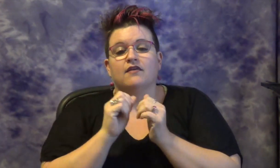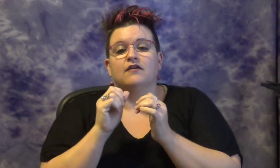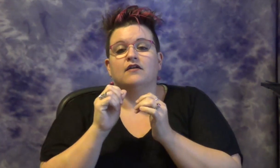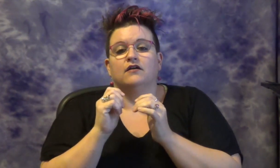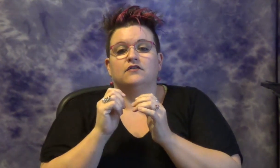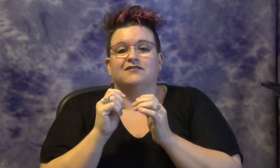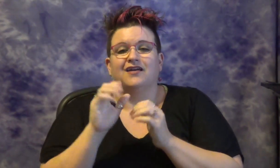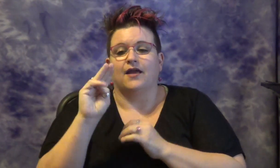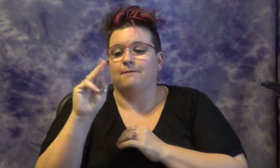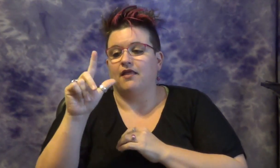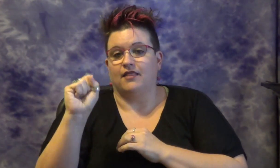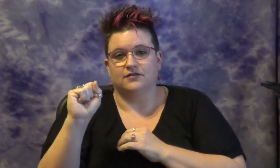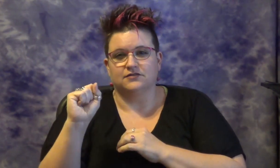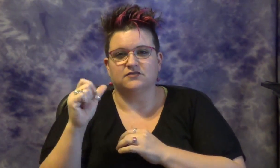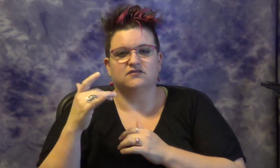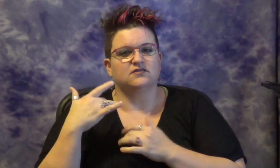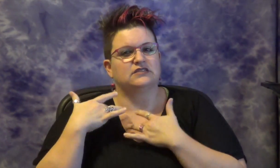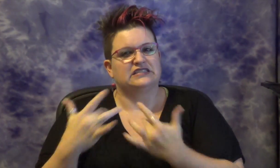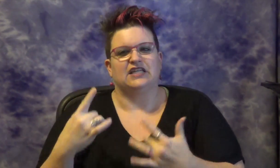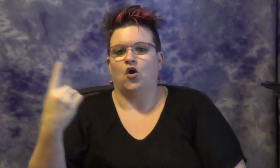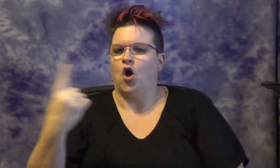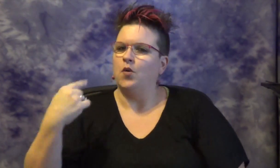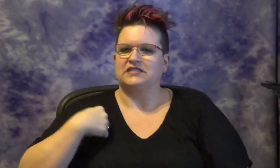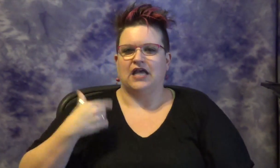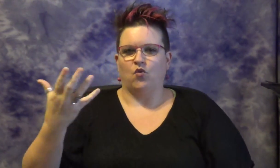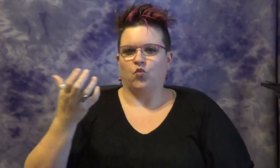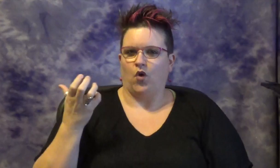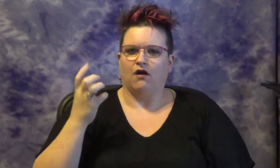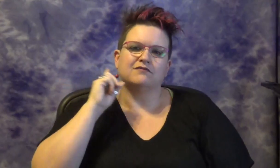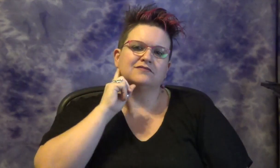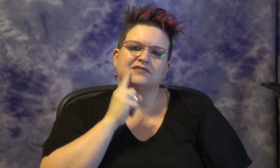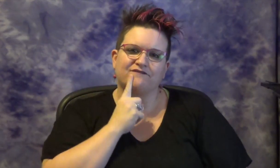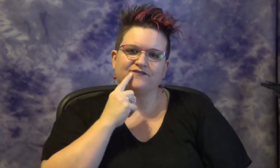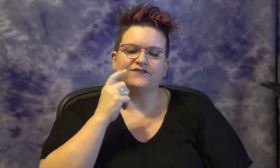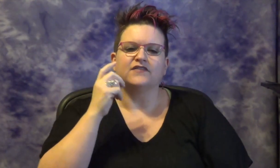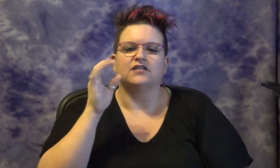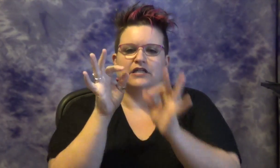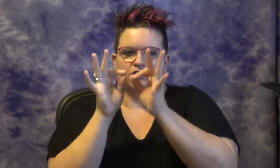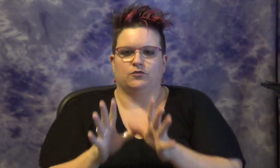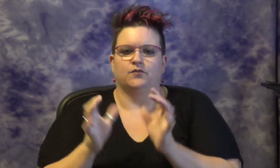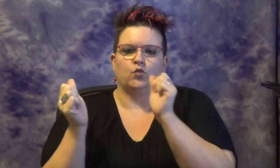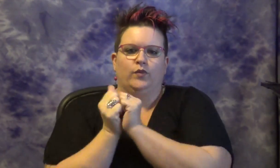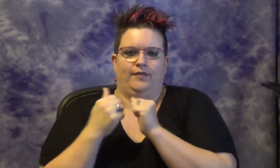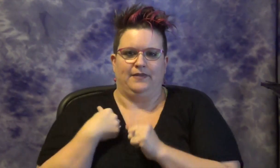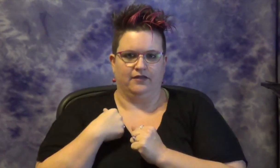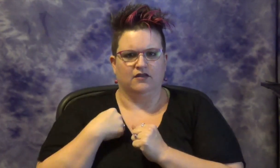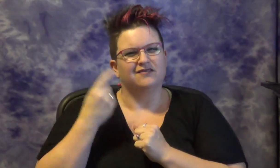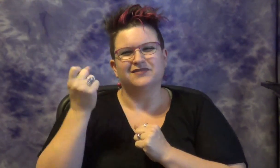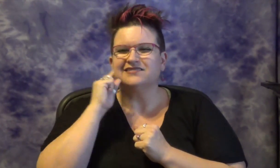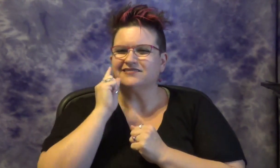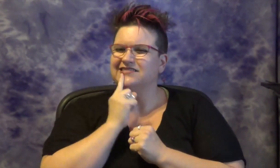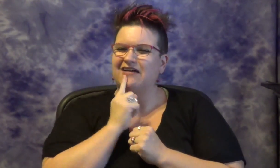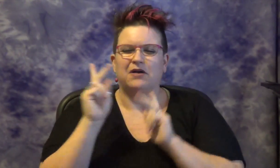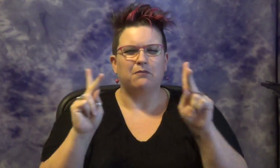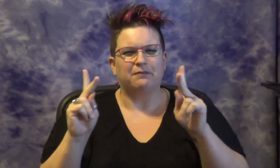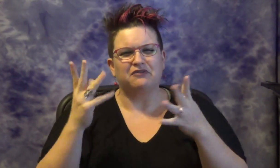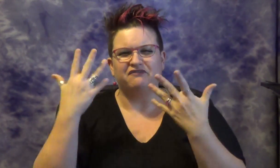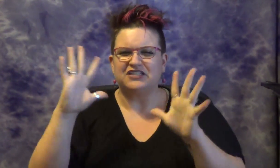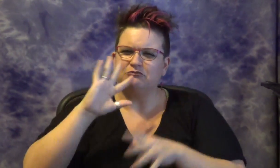When you're working with minimal language skilled persons, I typically always want a deaf interpreter with me because